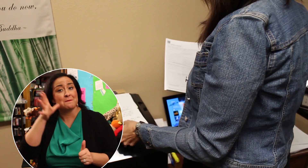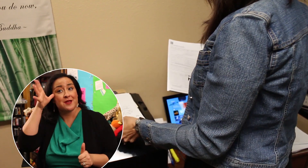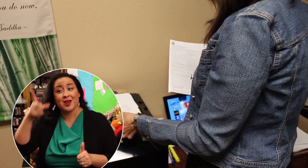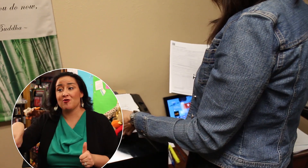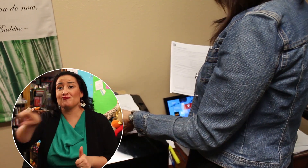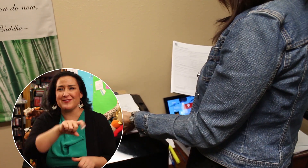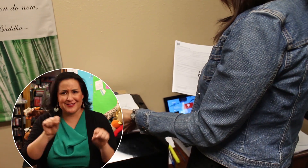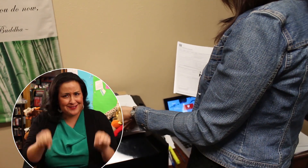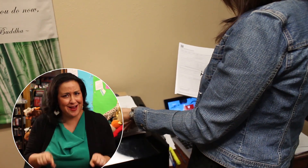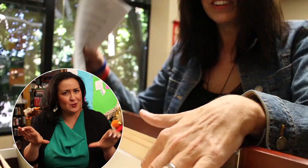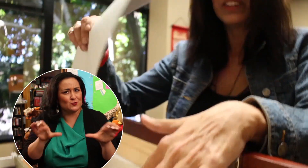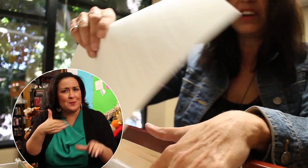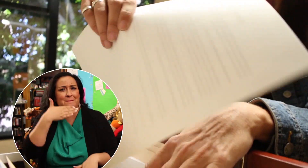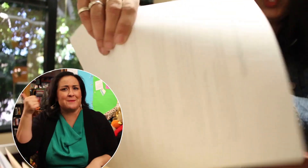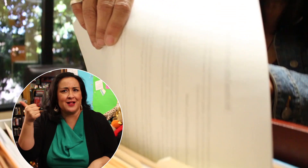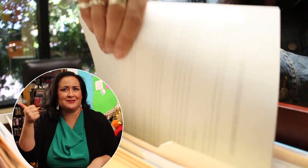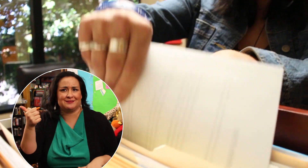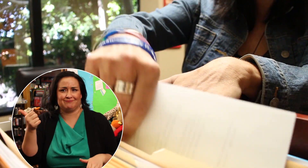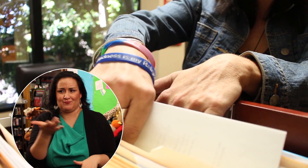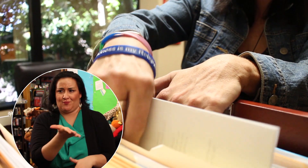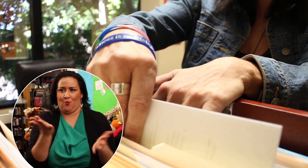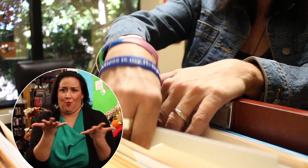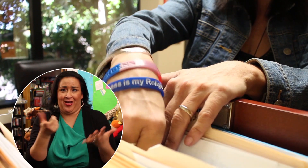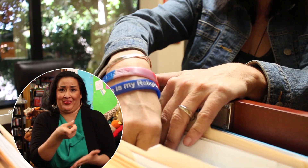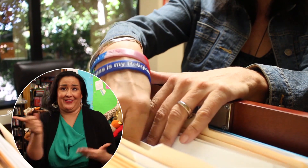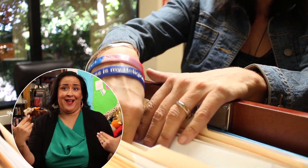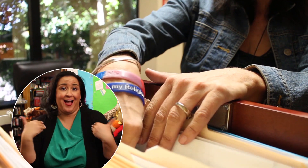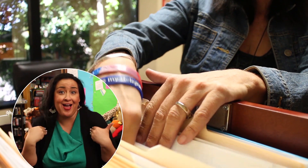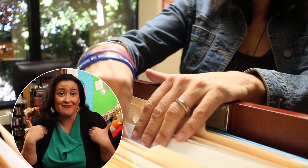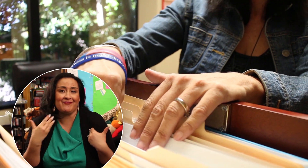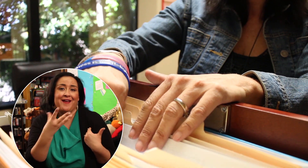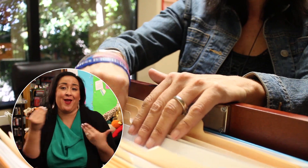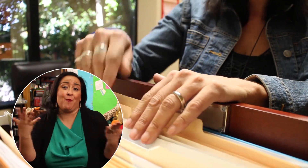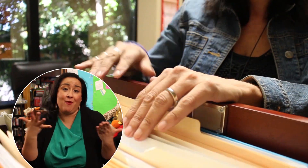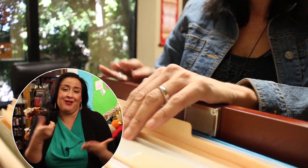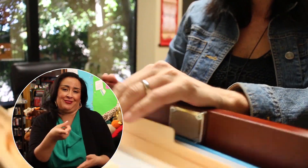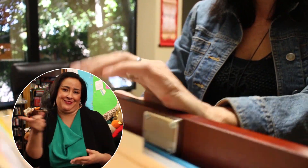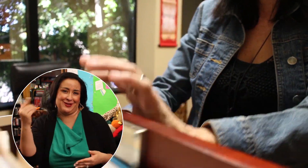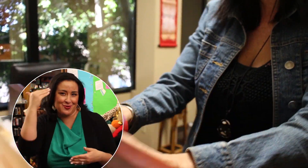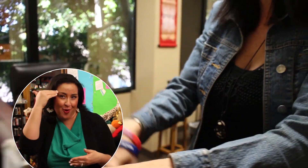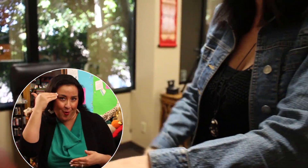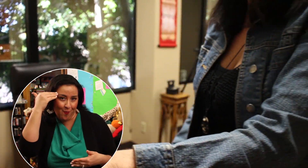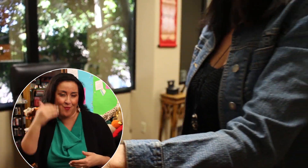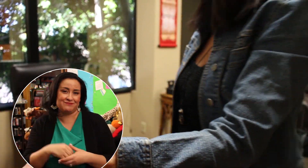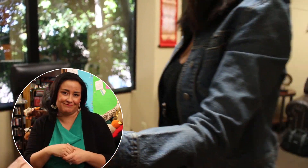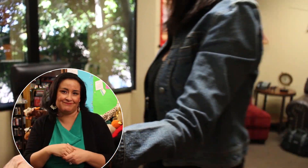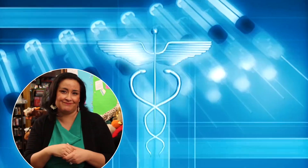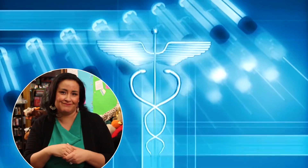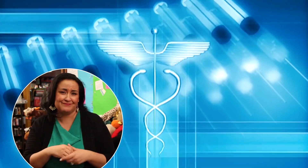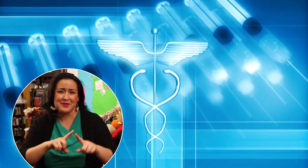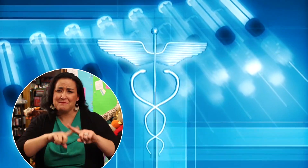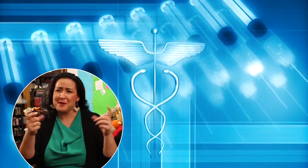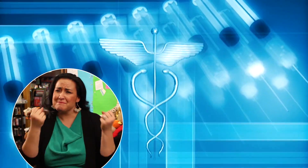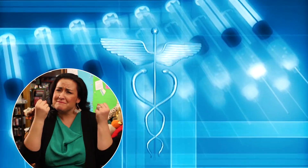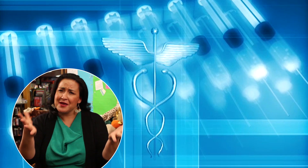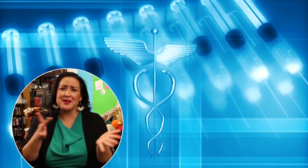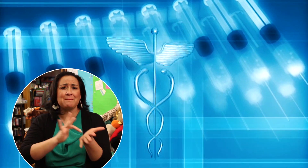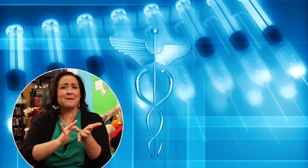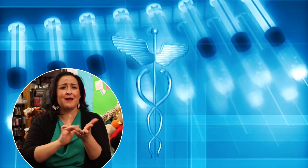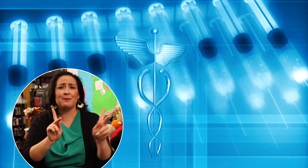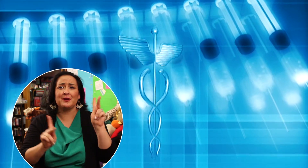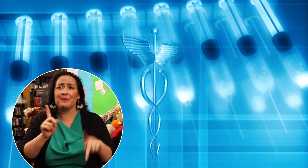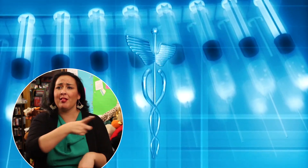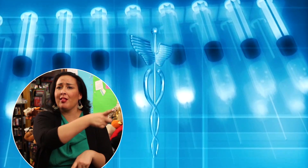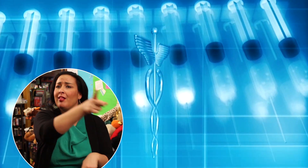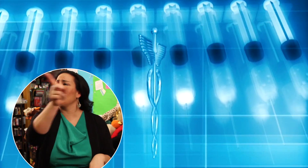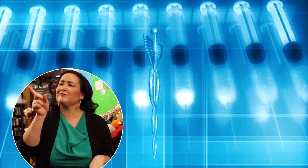firm believer of every parent does the best they can with what they have and the knowledge they have. But many of the